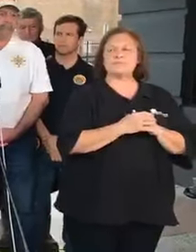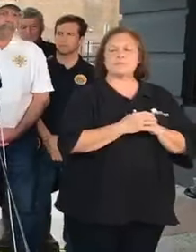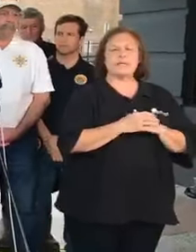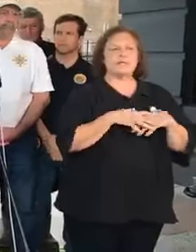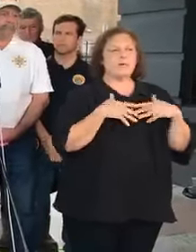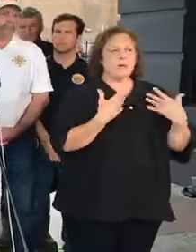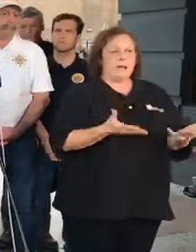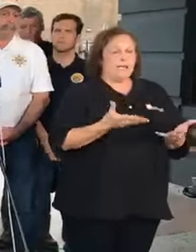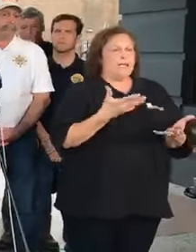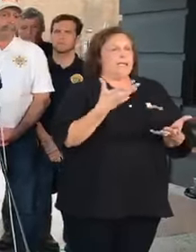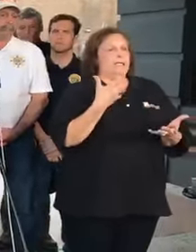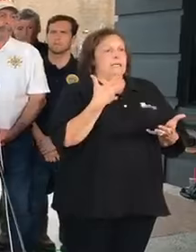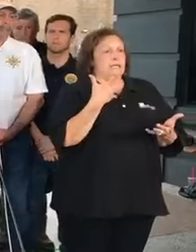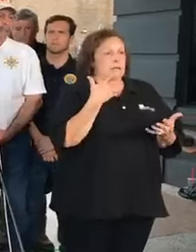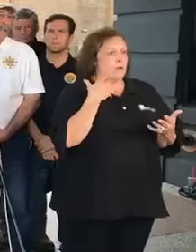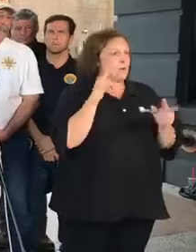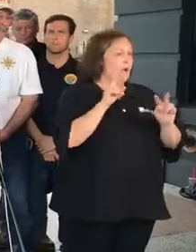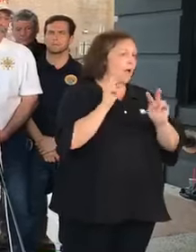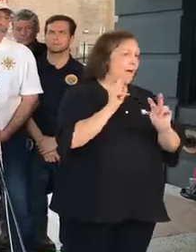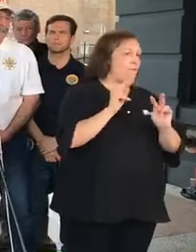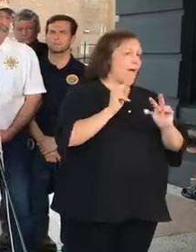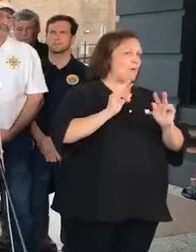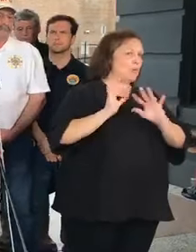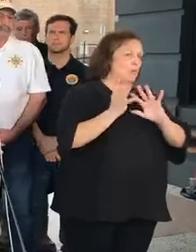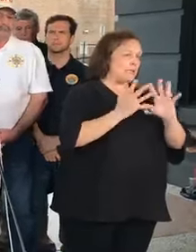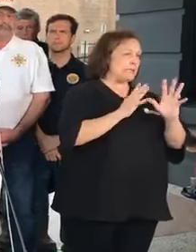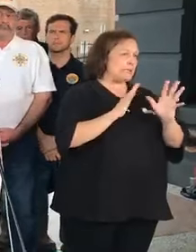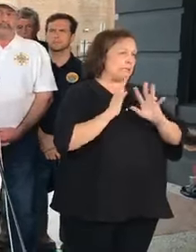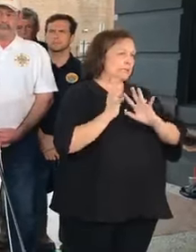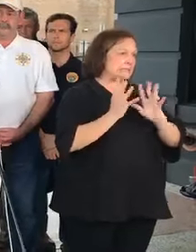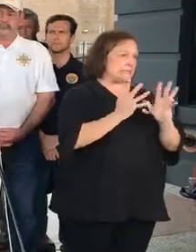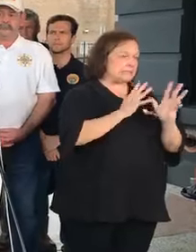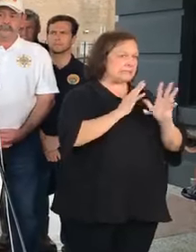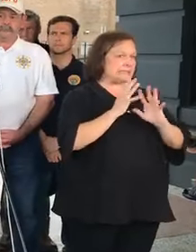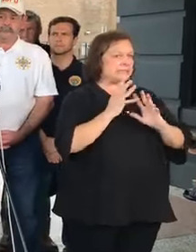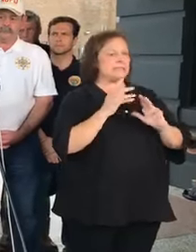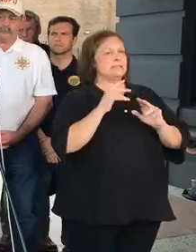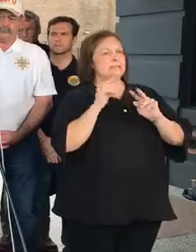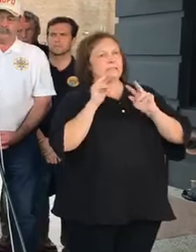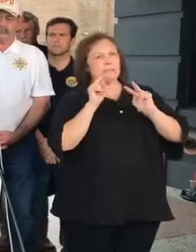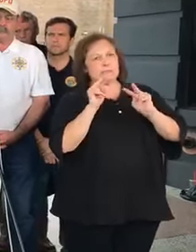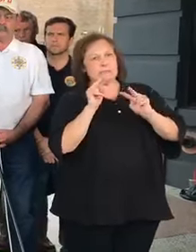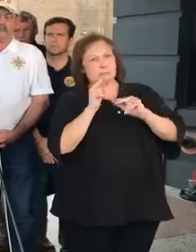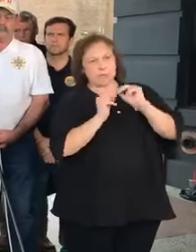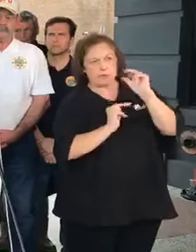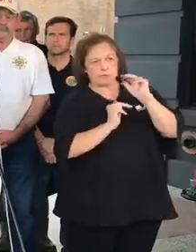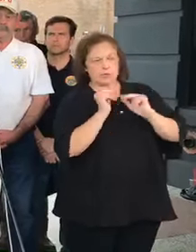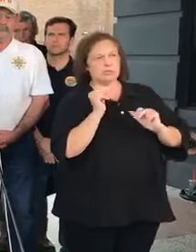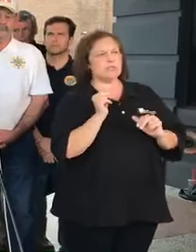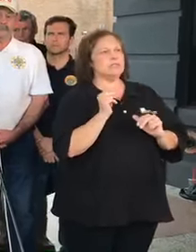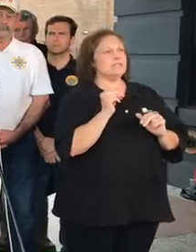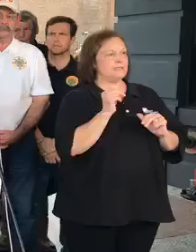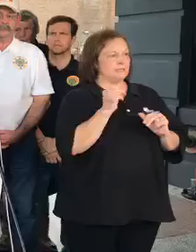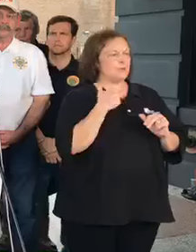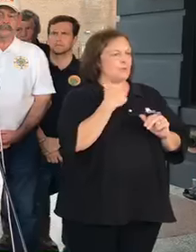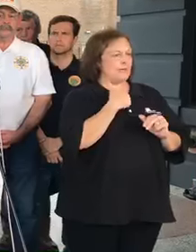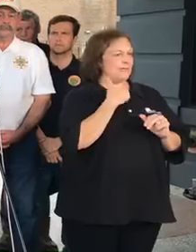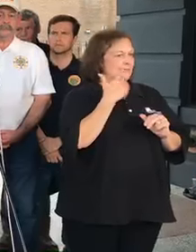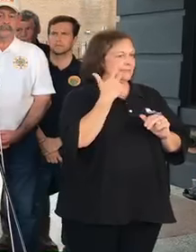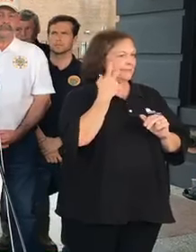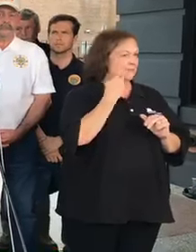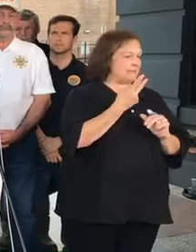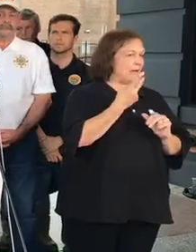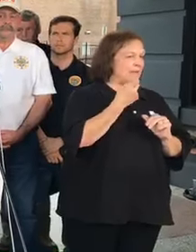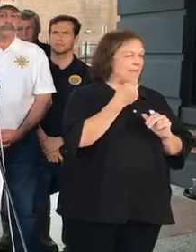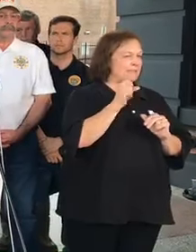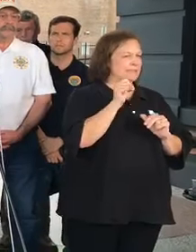So we've been monitoring the wind all day from the weather station that we put up in the area on the building here. We experienced our first south winds today. They were not